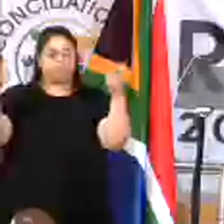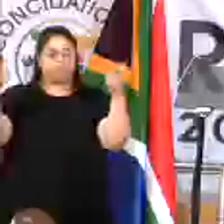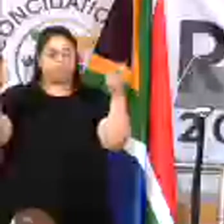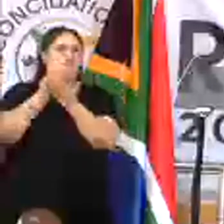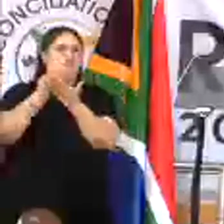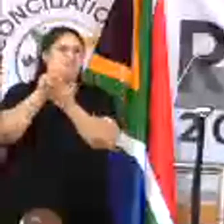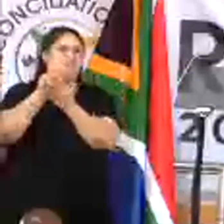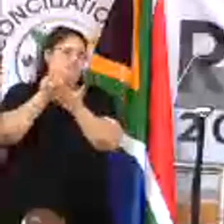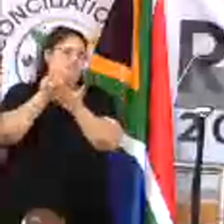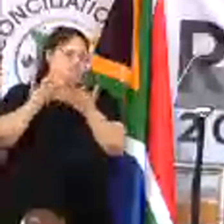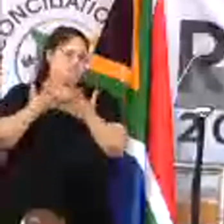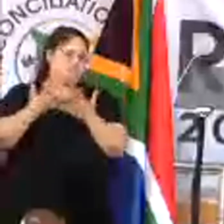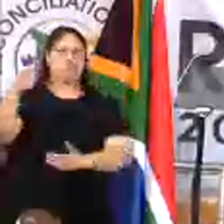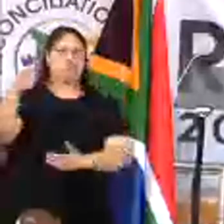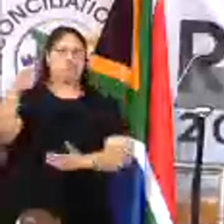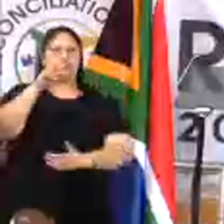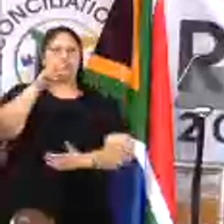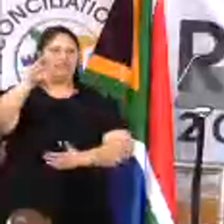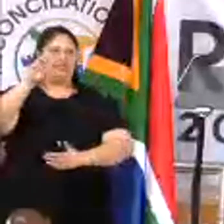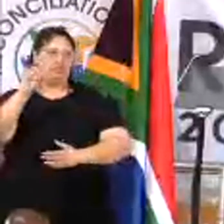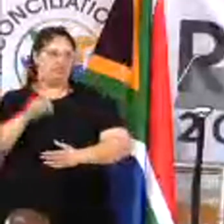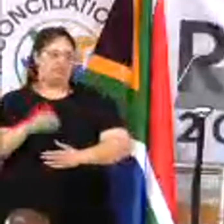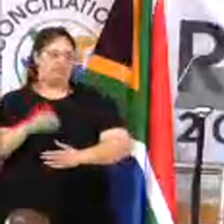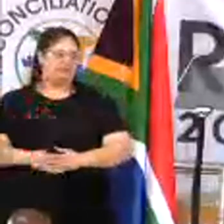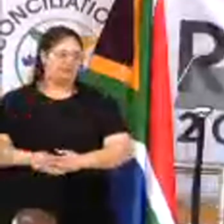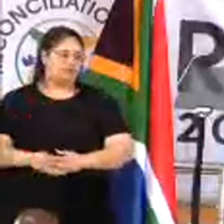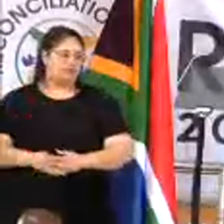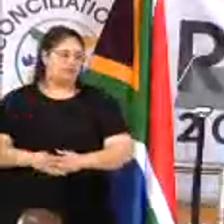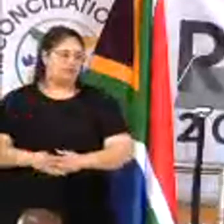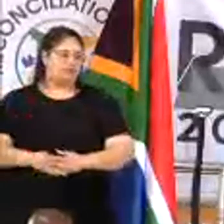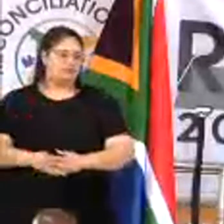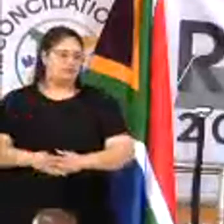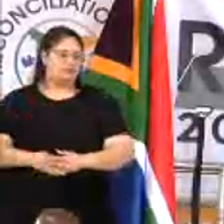economies, the G20.